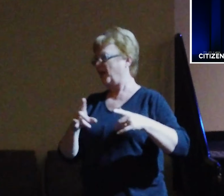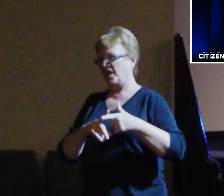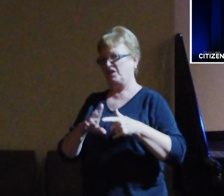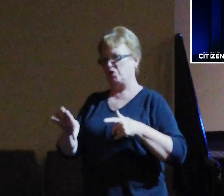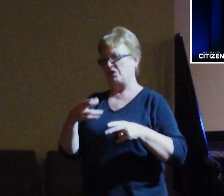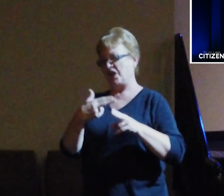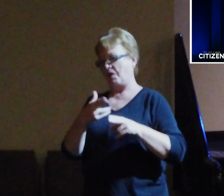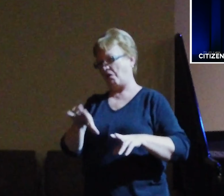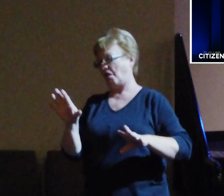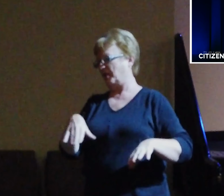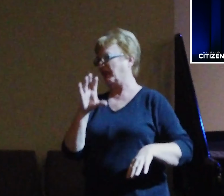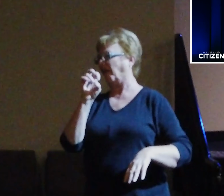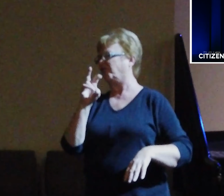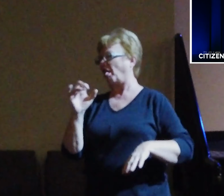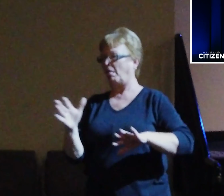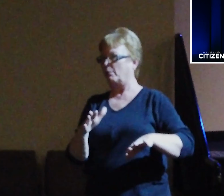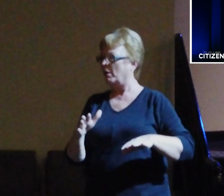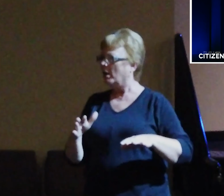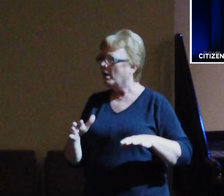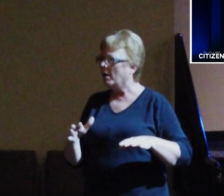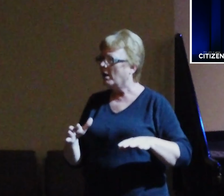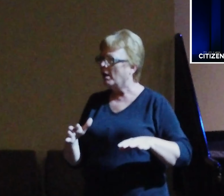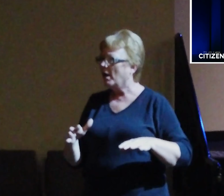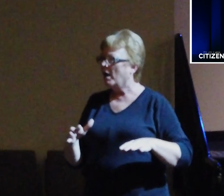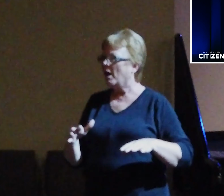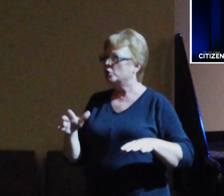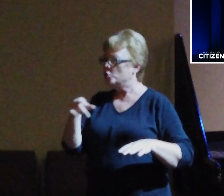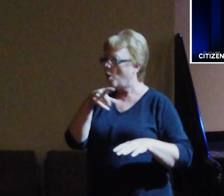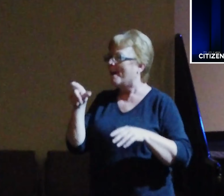name as evil on account of the Son of Man.